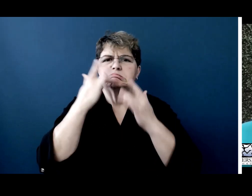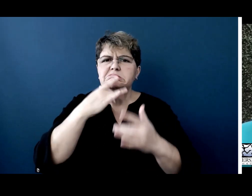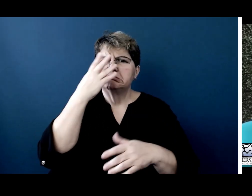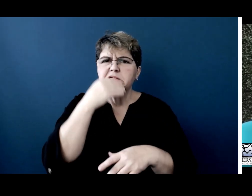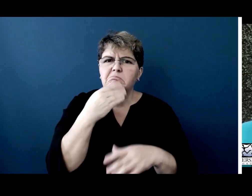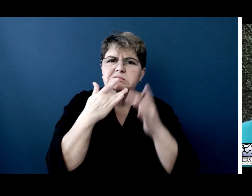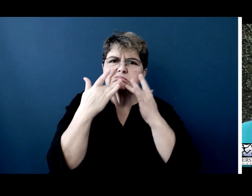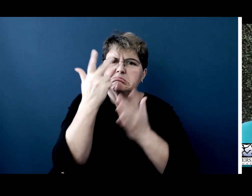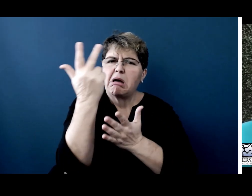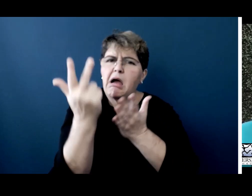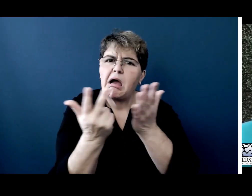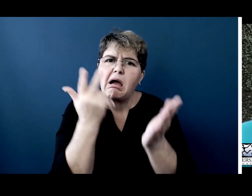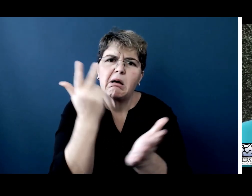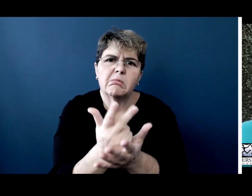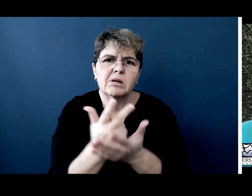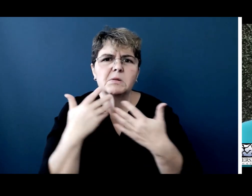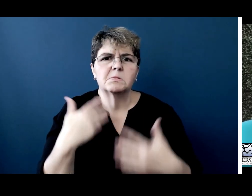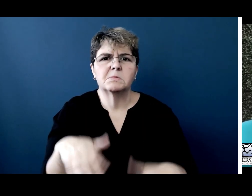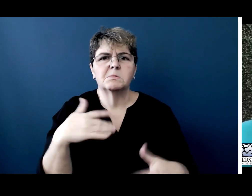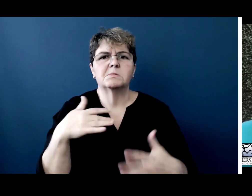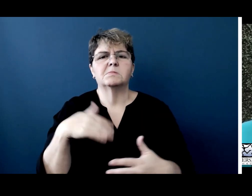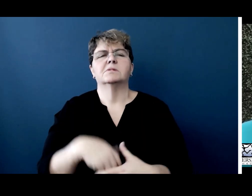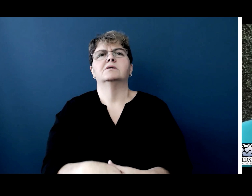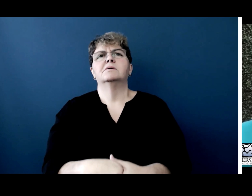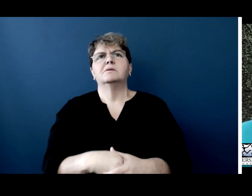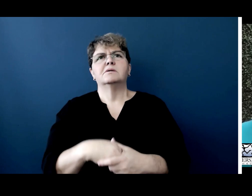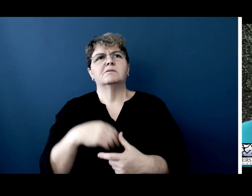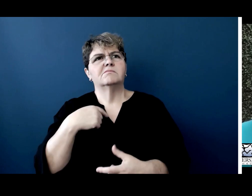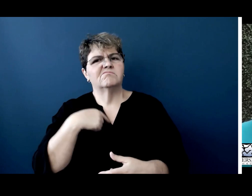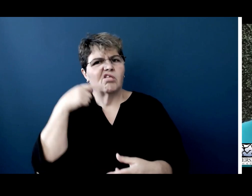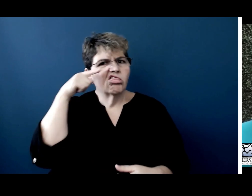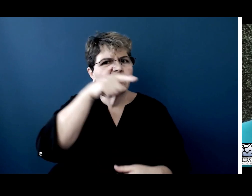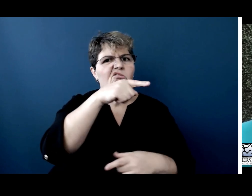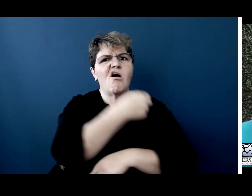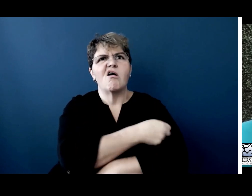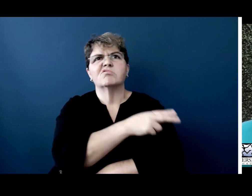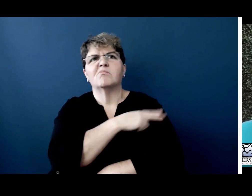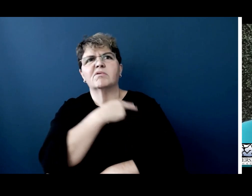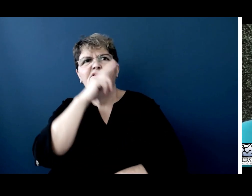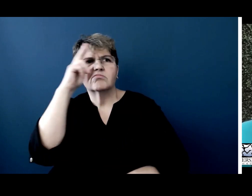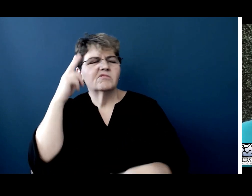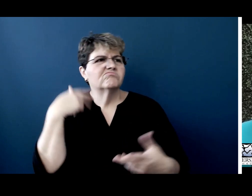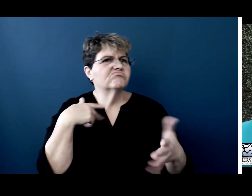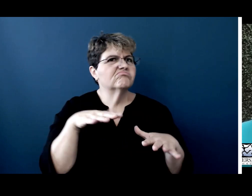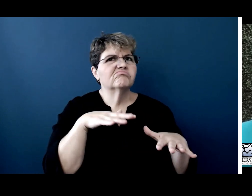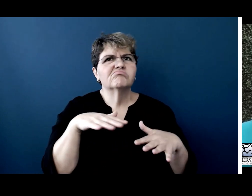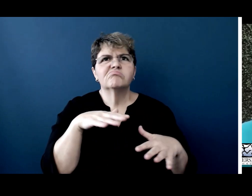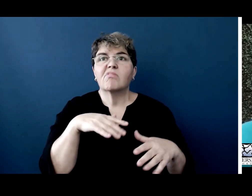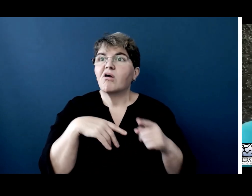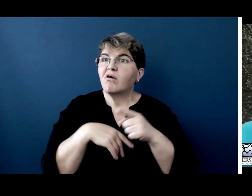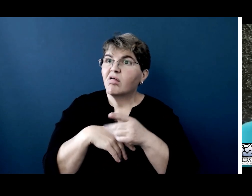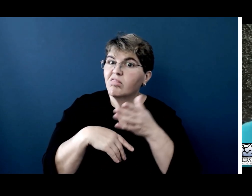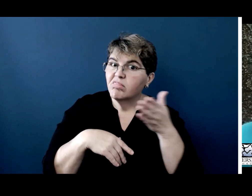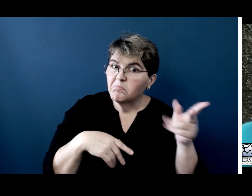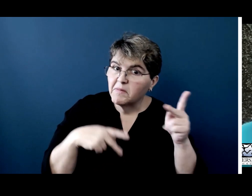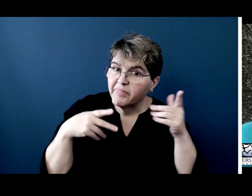were like, You were there often, right? no, all day. All day. And no one left. No one went